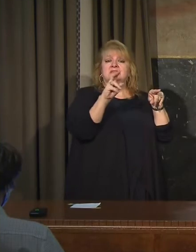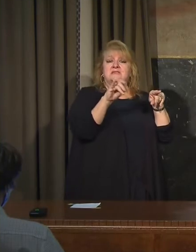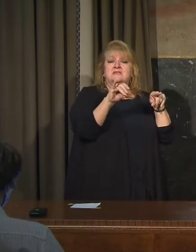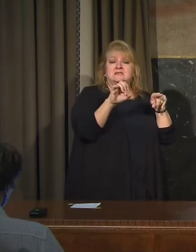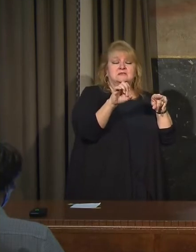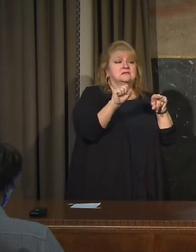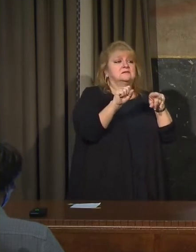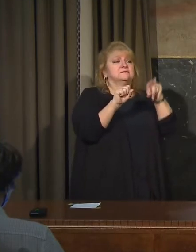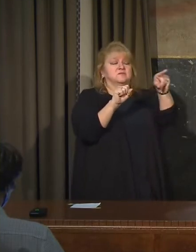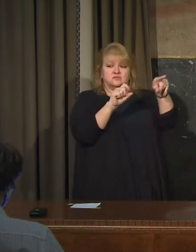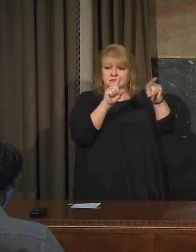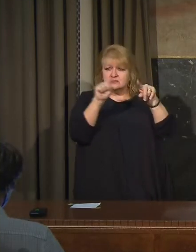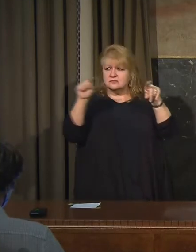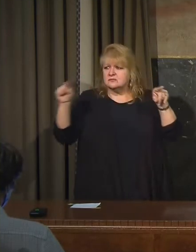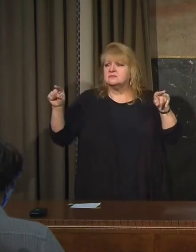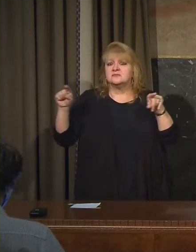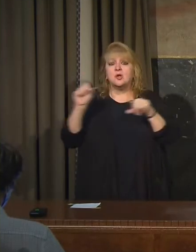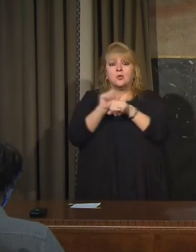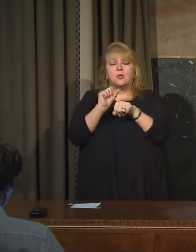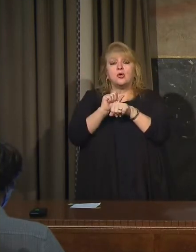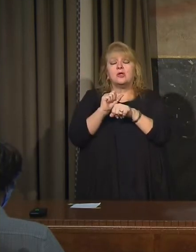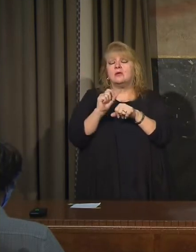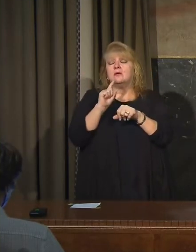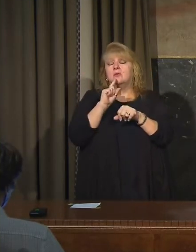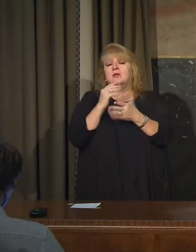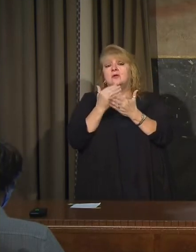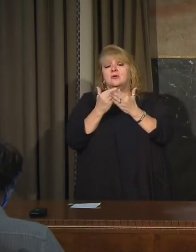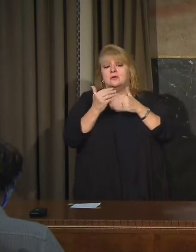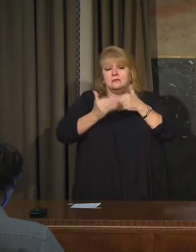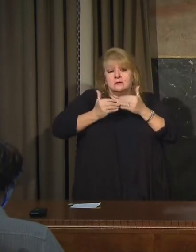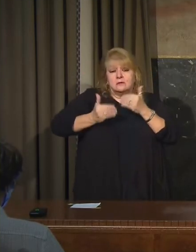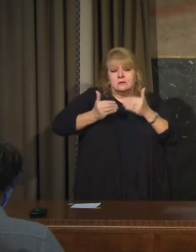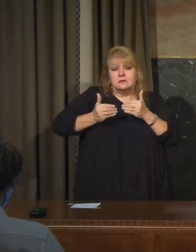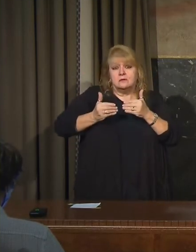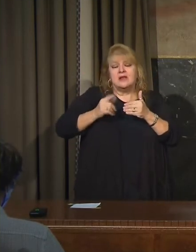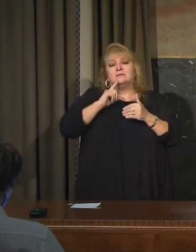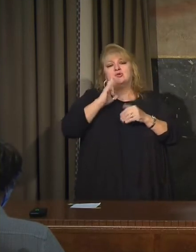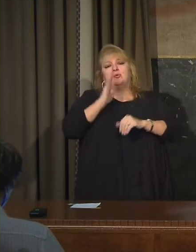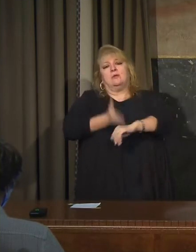can assure you this is going to get better over time as well.